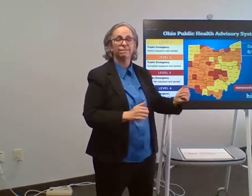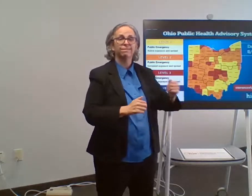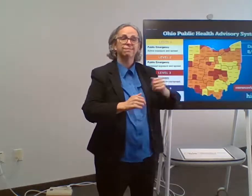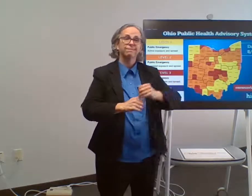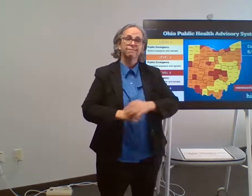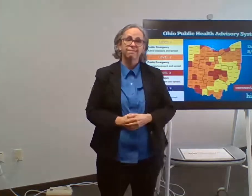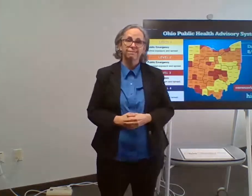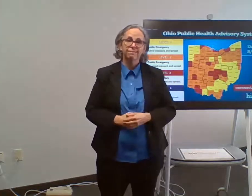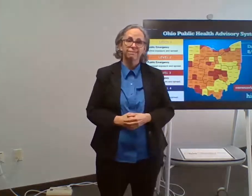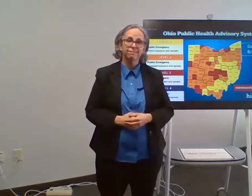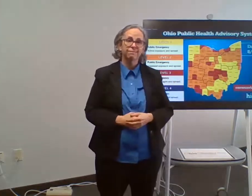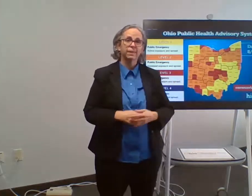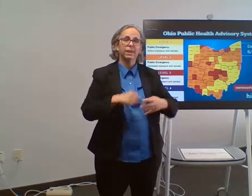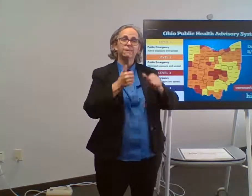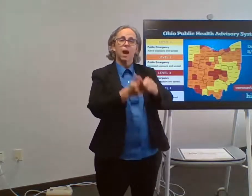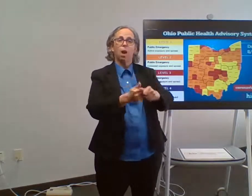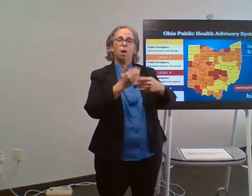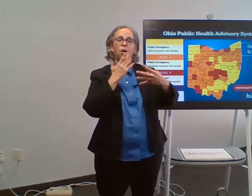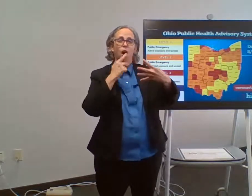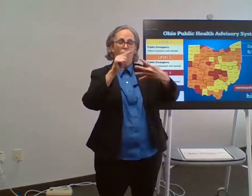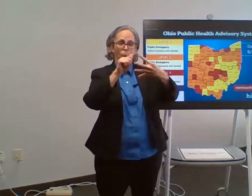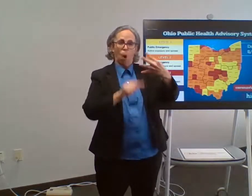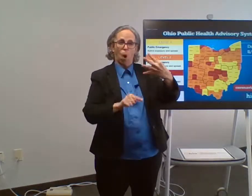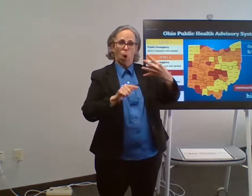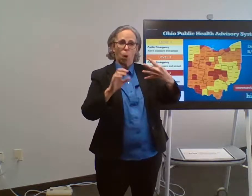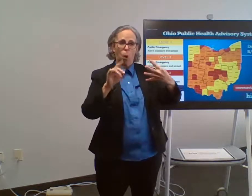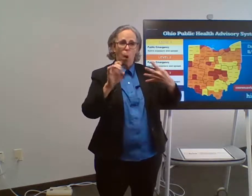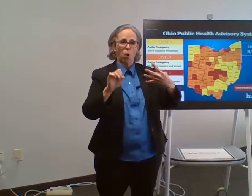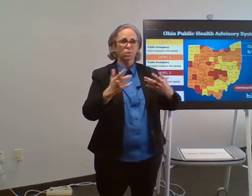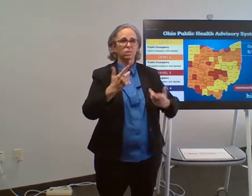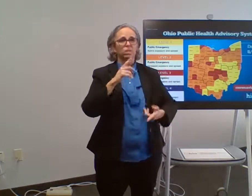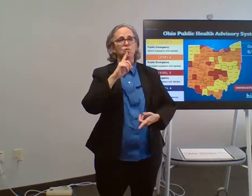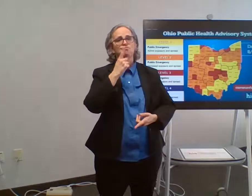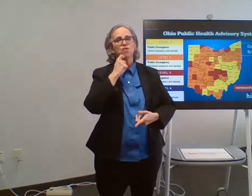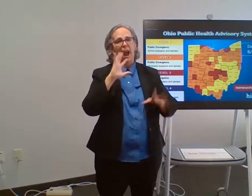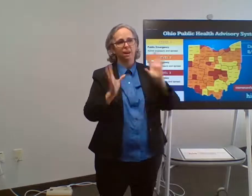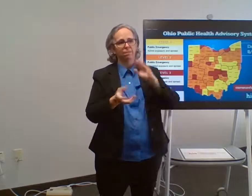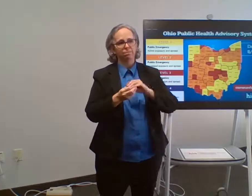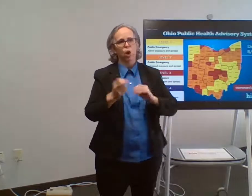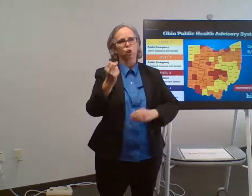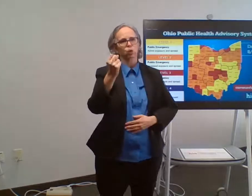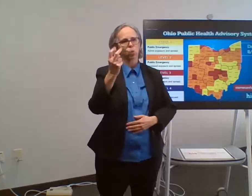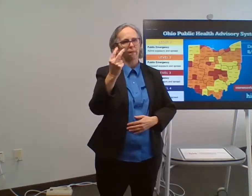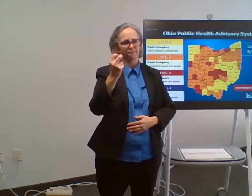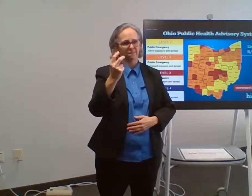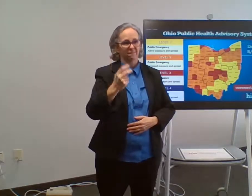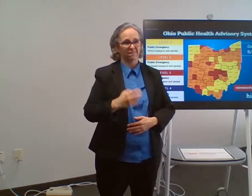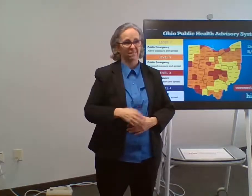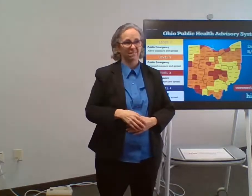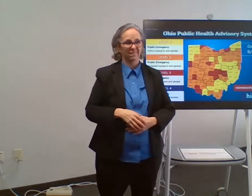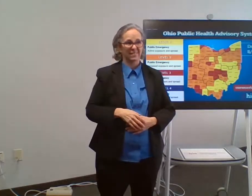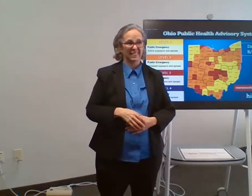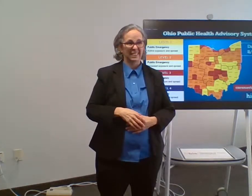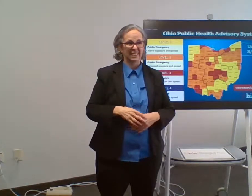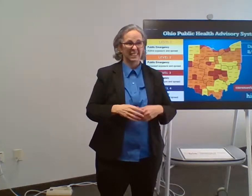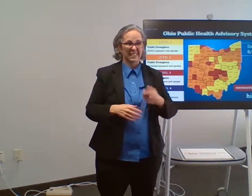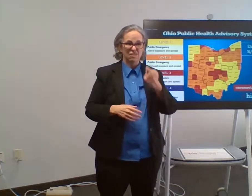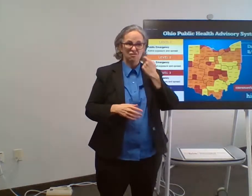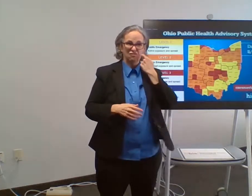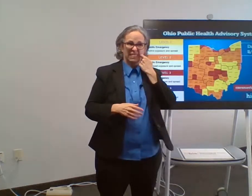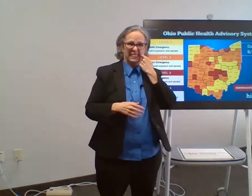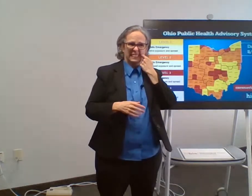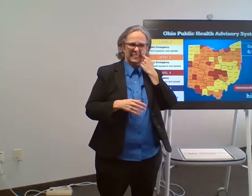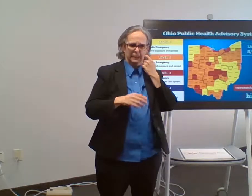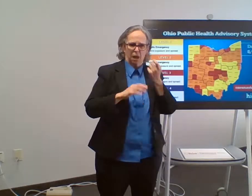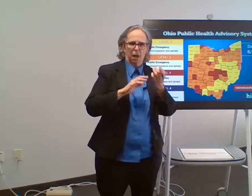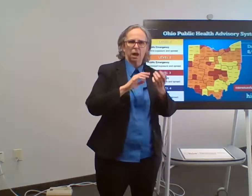This week we have 12 red counties. 3 new counties have turned red since last week. The new counties,